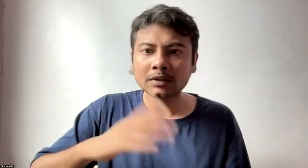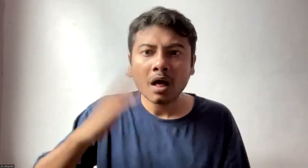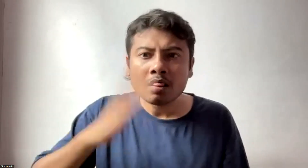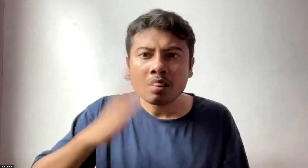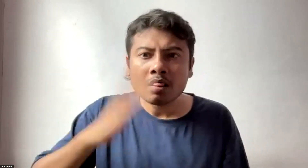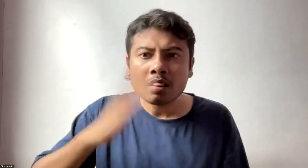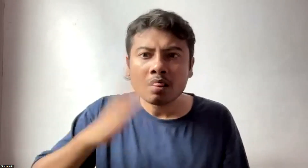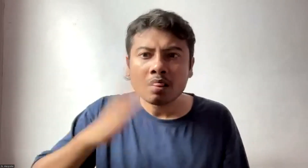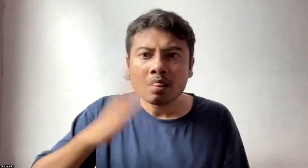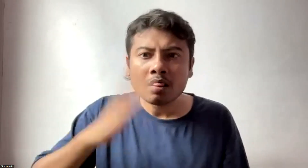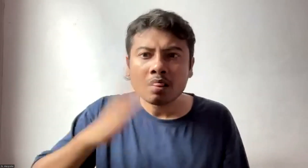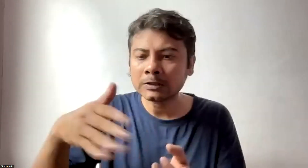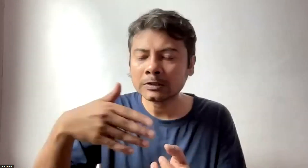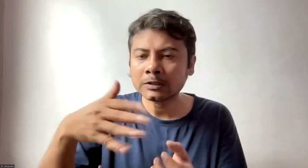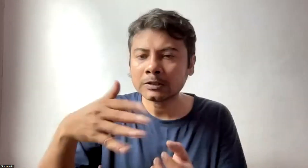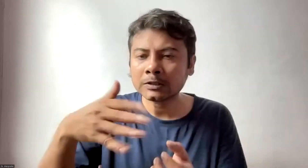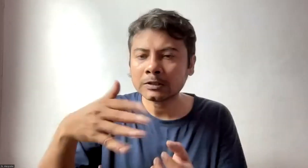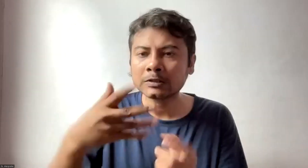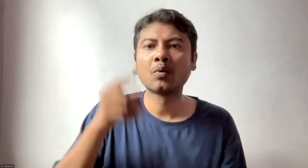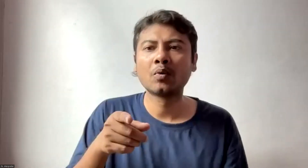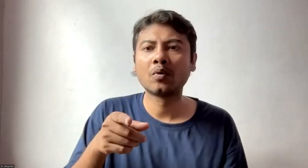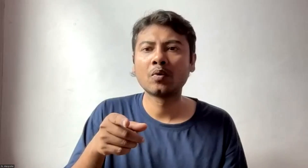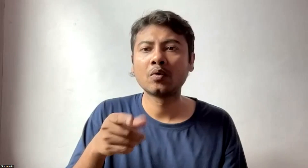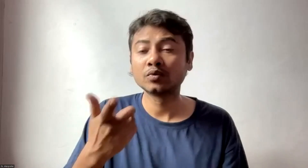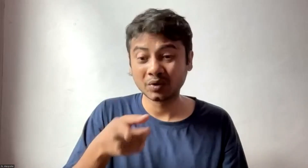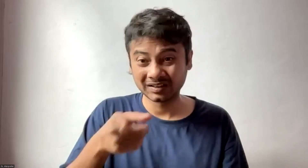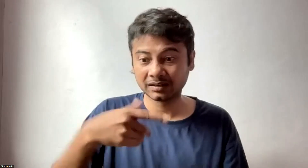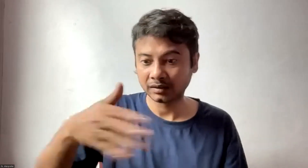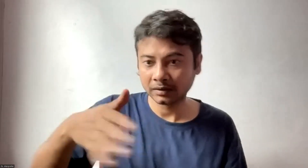of misery or a lot of problems in their body.